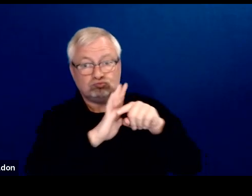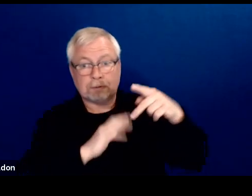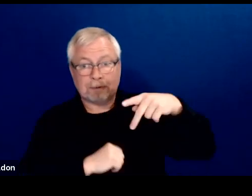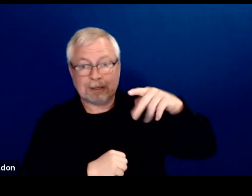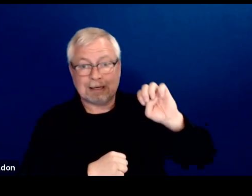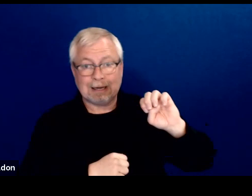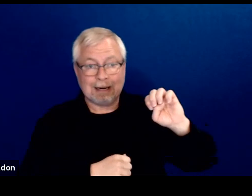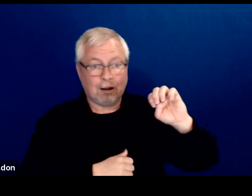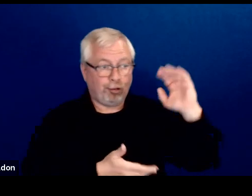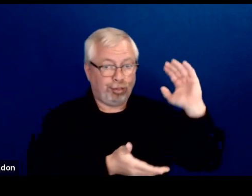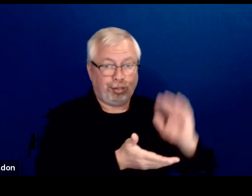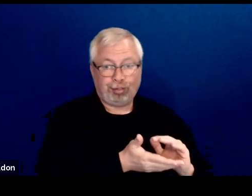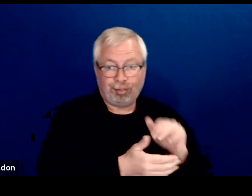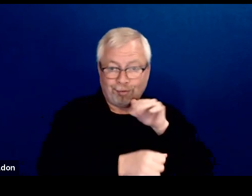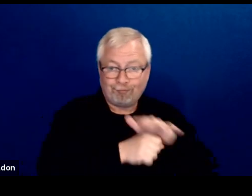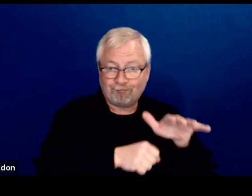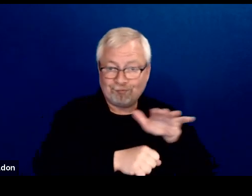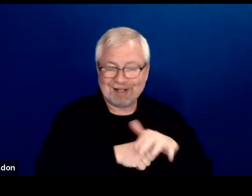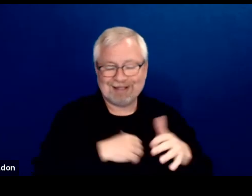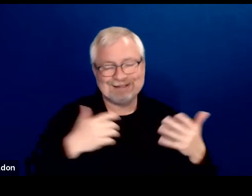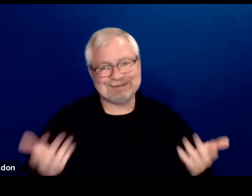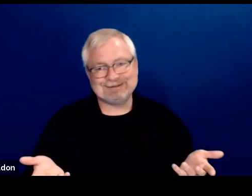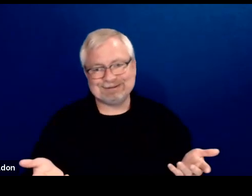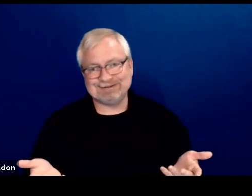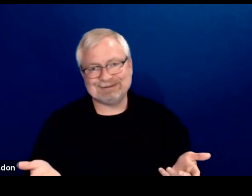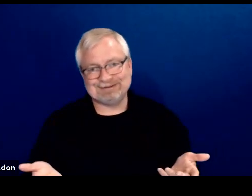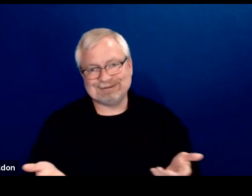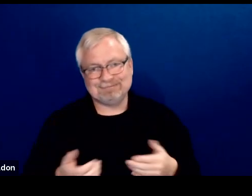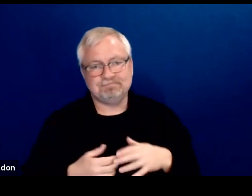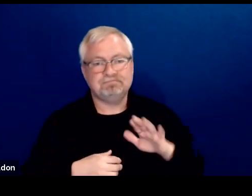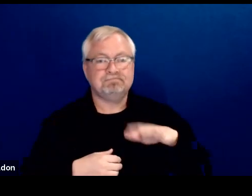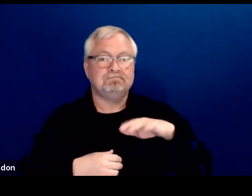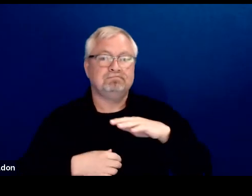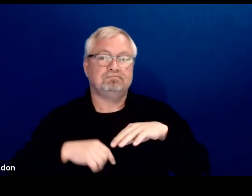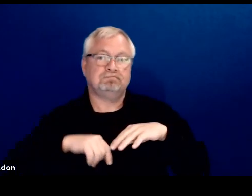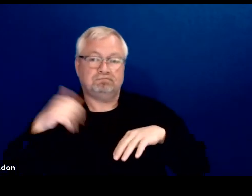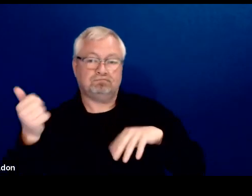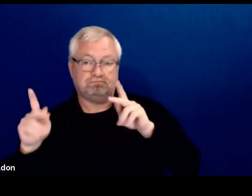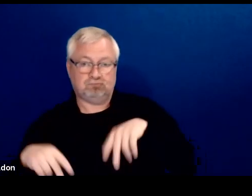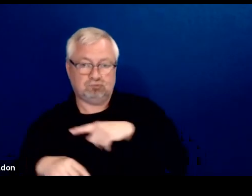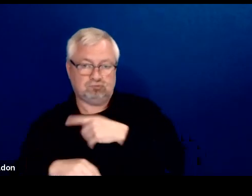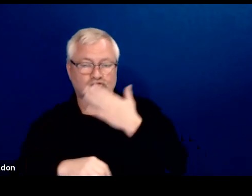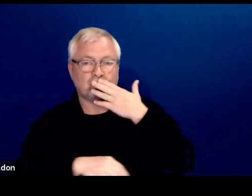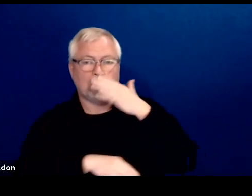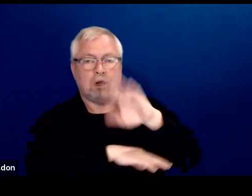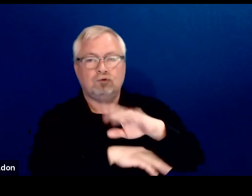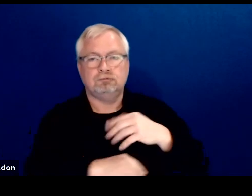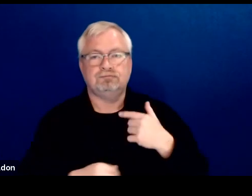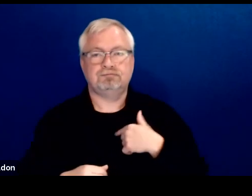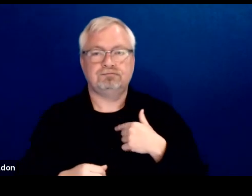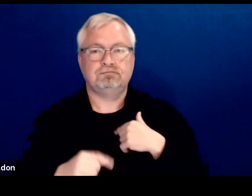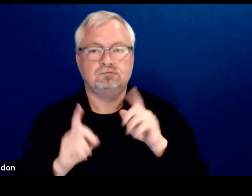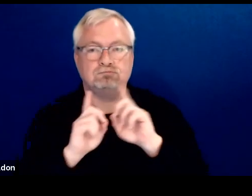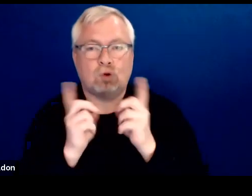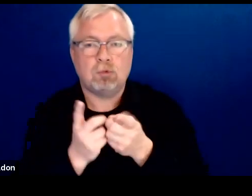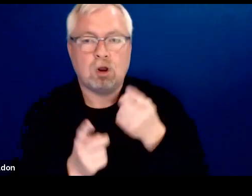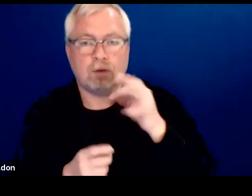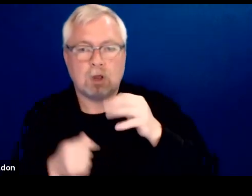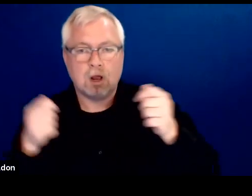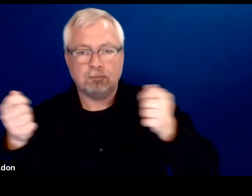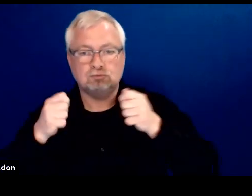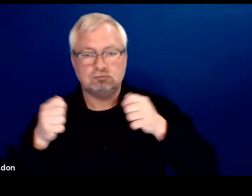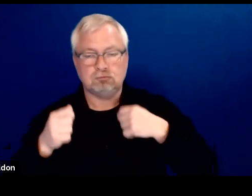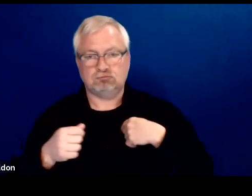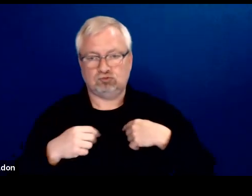slide? Good afternoon. I'm Alice Roberts-Davis, Commissioner for the Department of Administration, and I'm overseeing the critical care supplies work